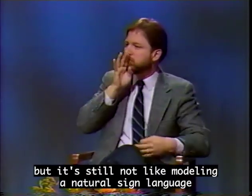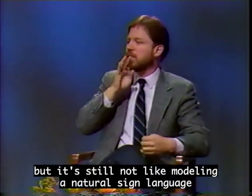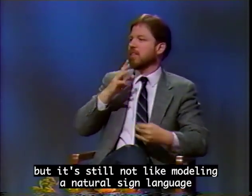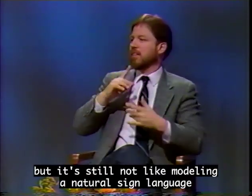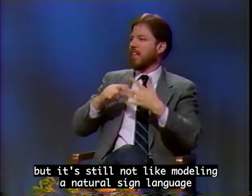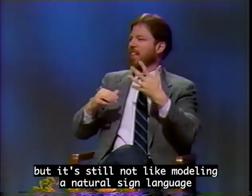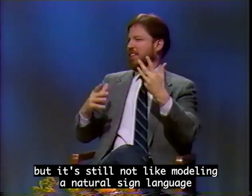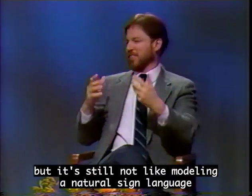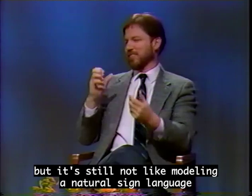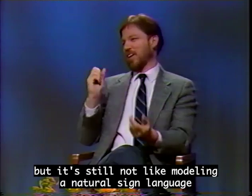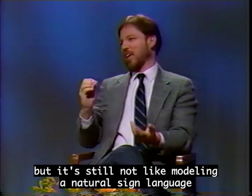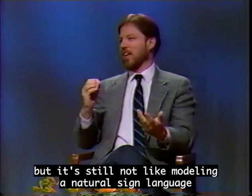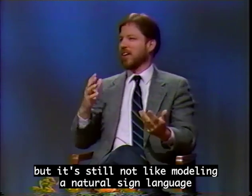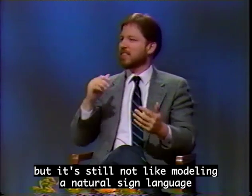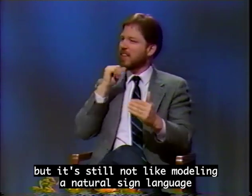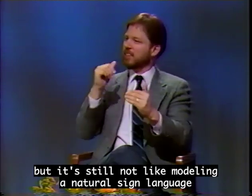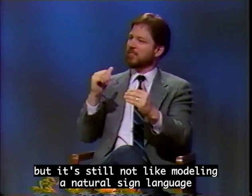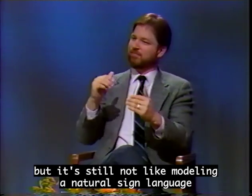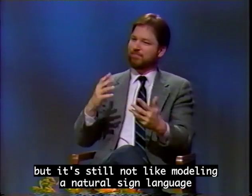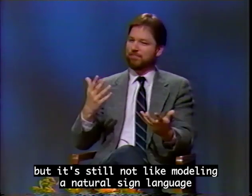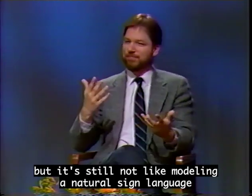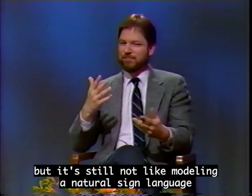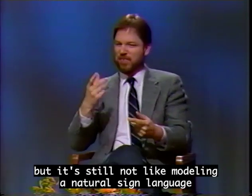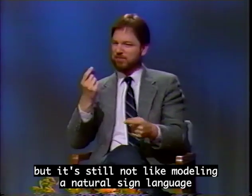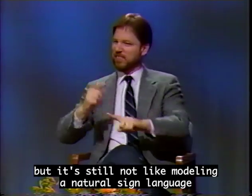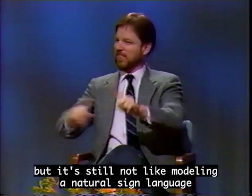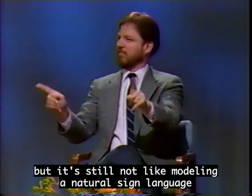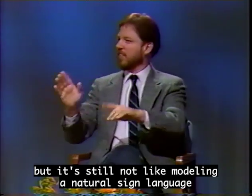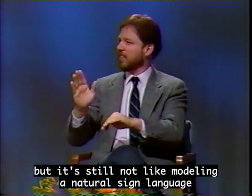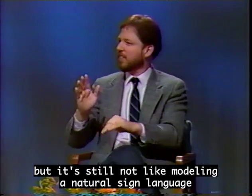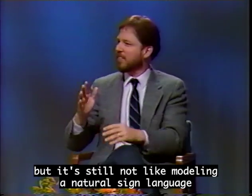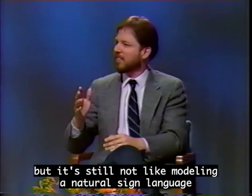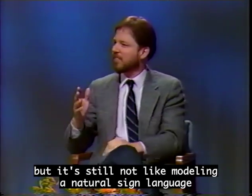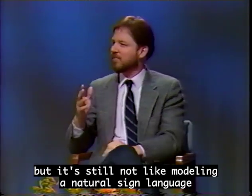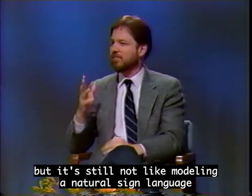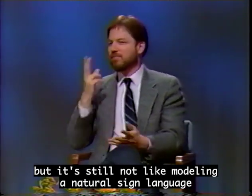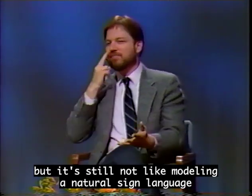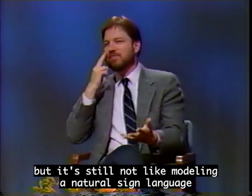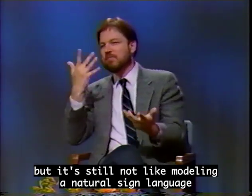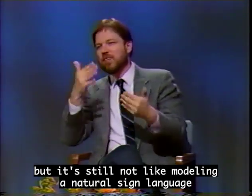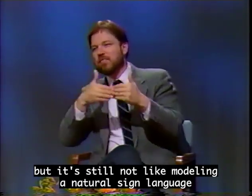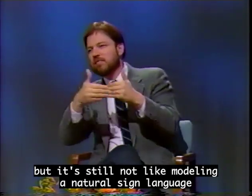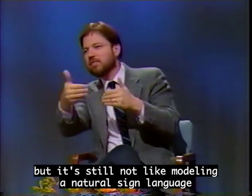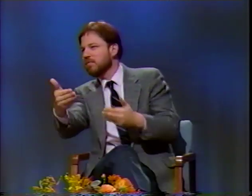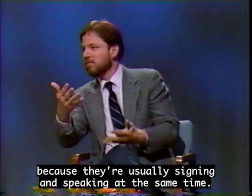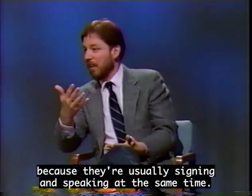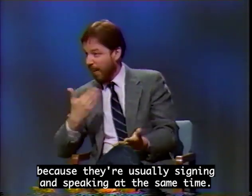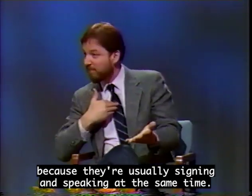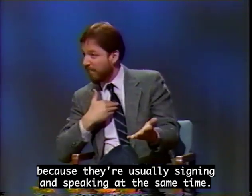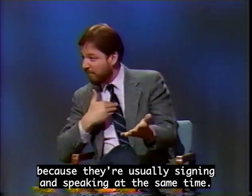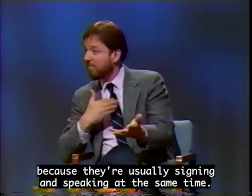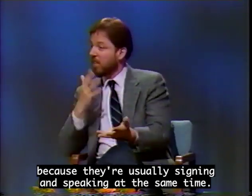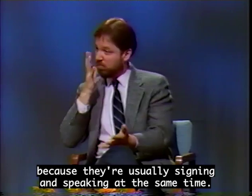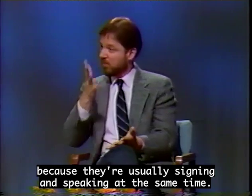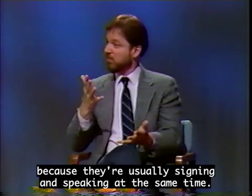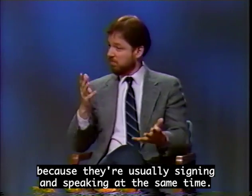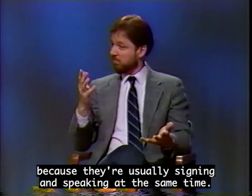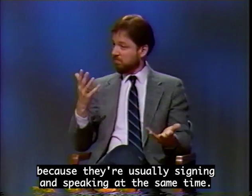still not like modeling a natural sign language, because they're usually signing and speaking at the